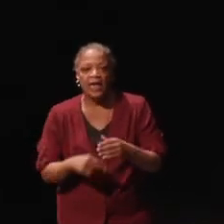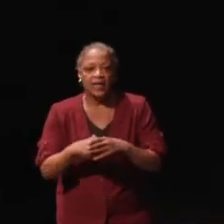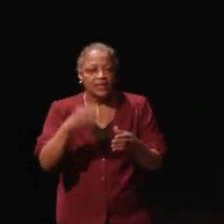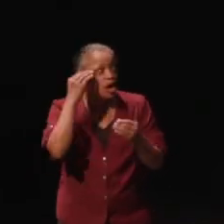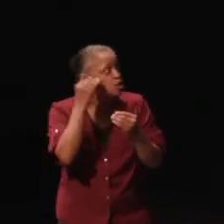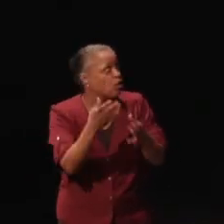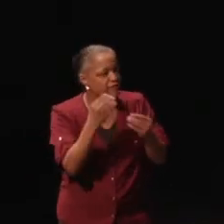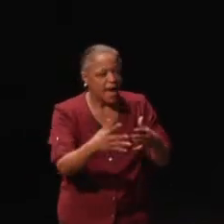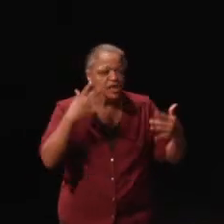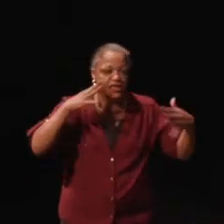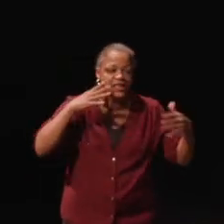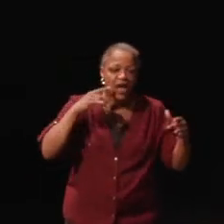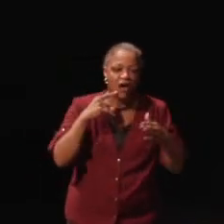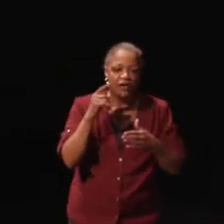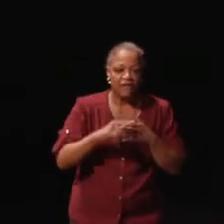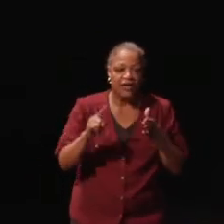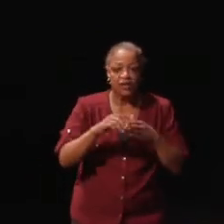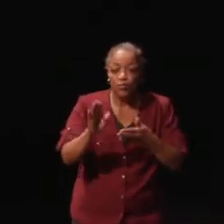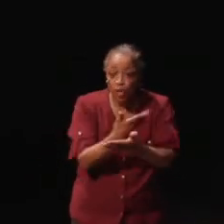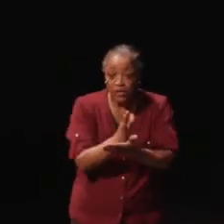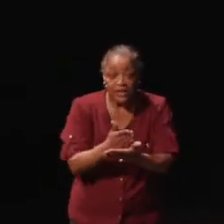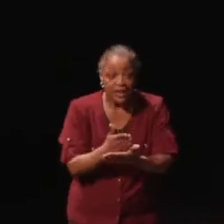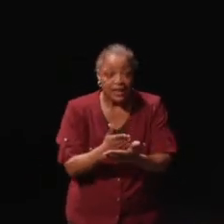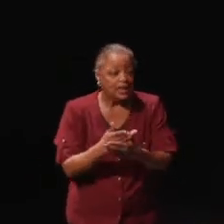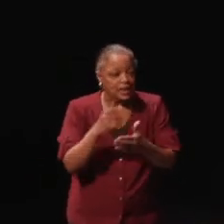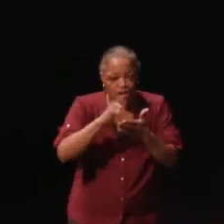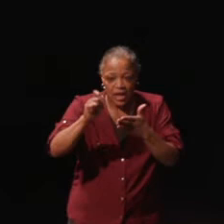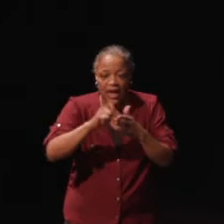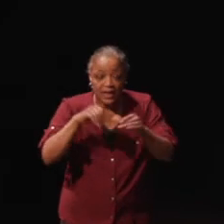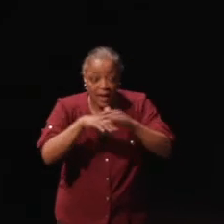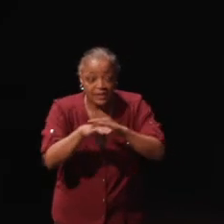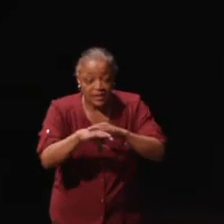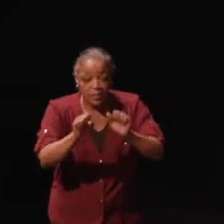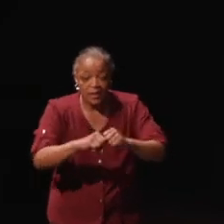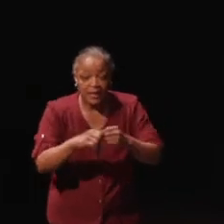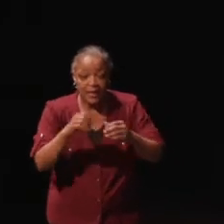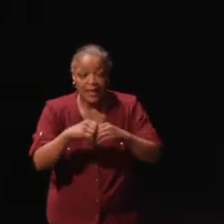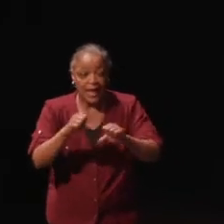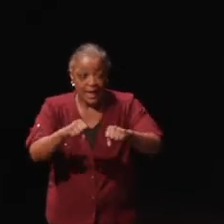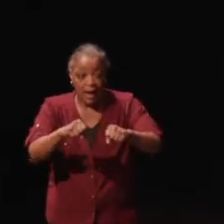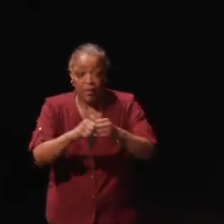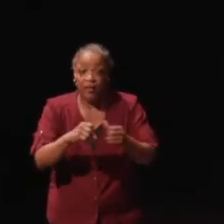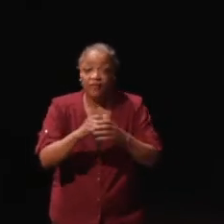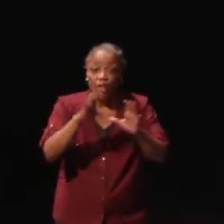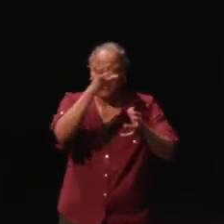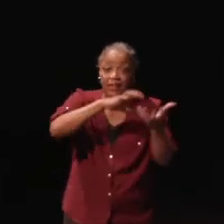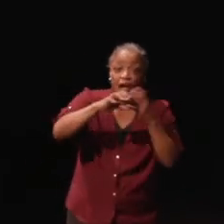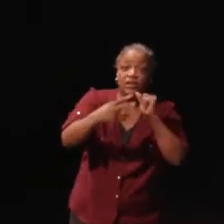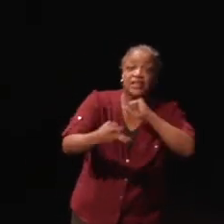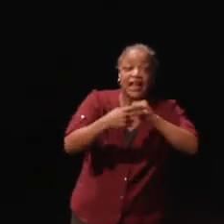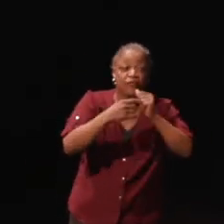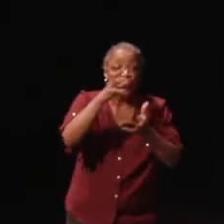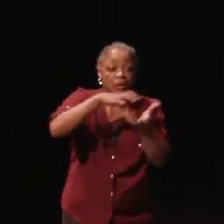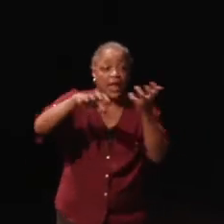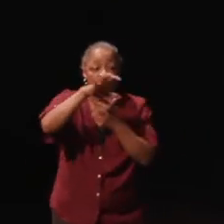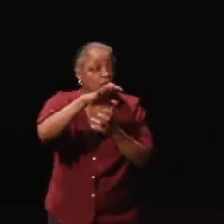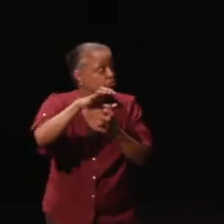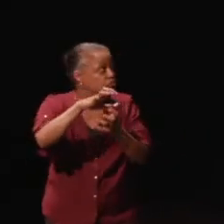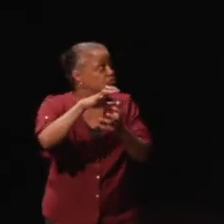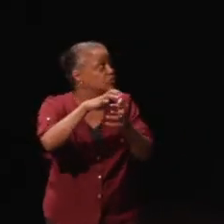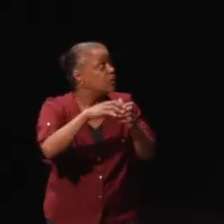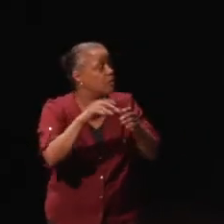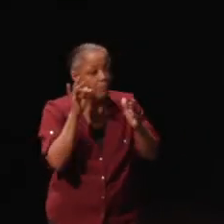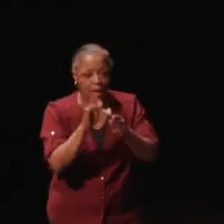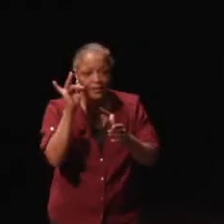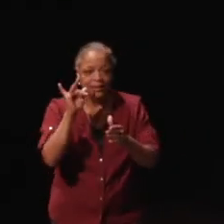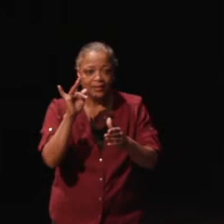Notificate sound effects. Checked. Music. Checked. Accessibility. Enable accessibility. Load from cloud. Save to cloud. ID. Back